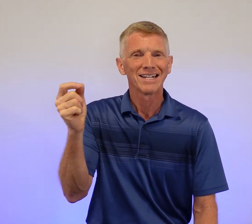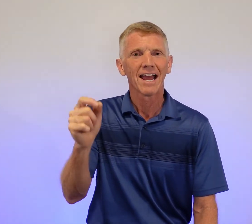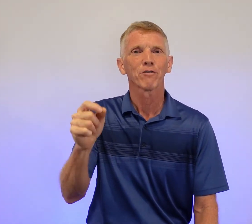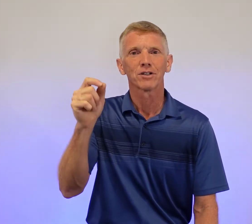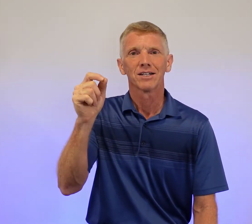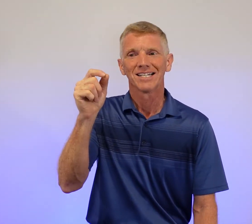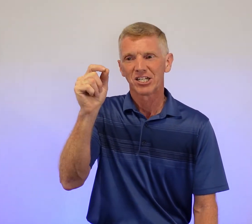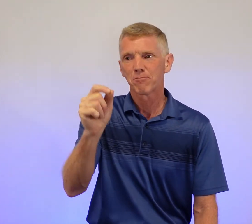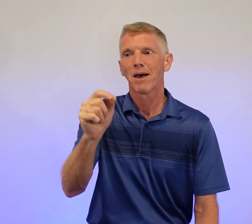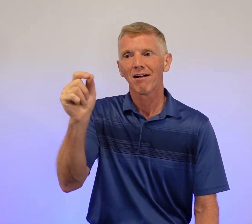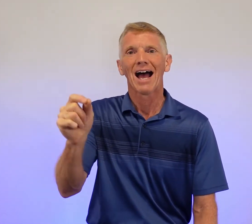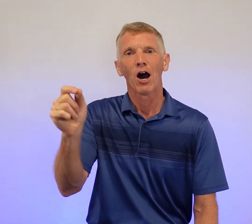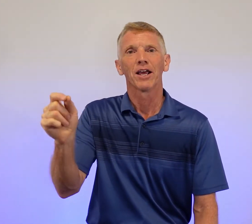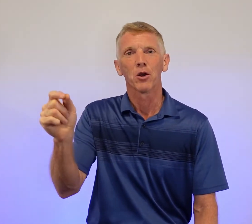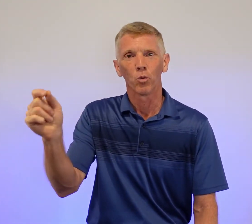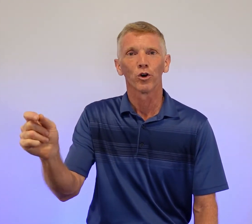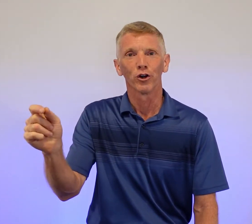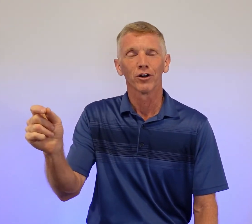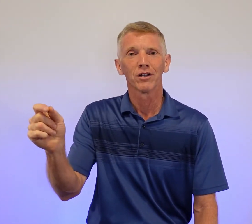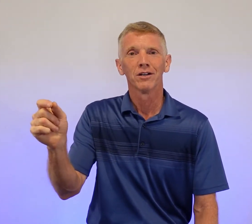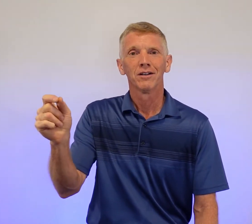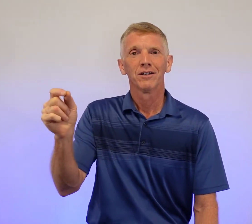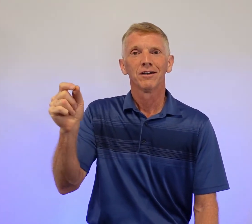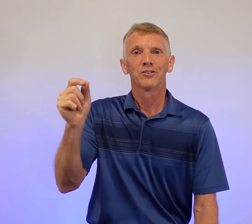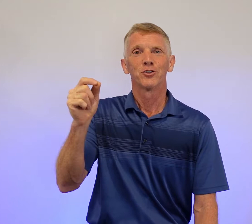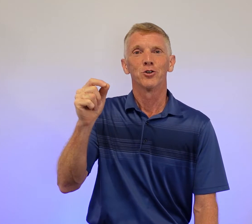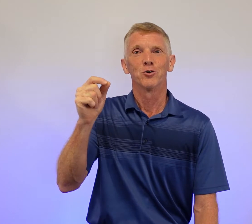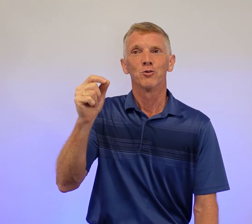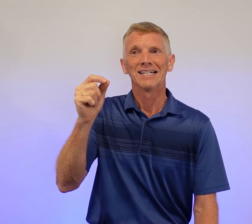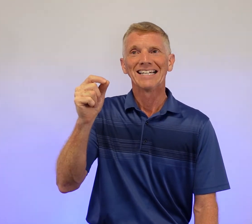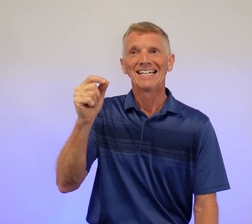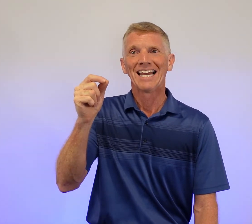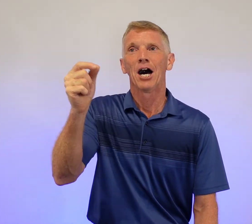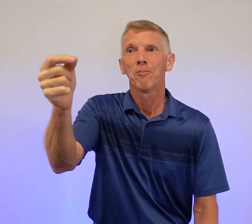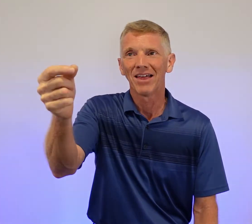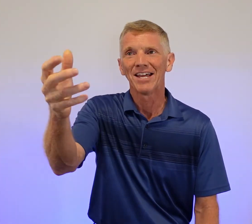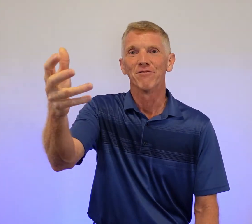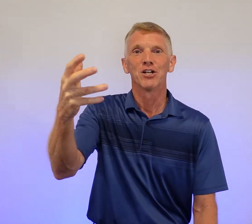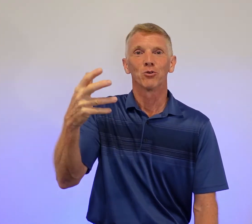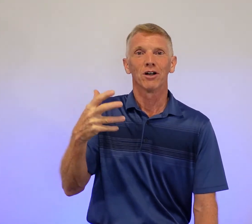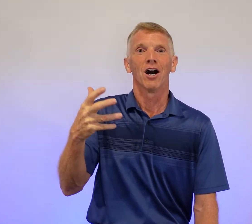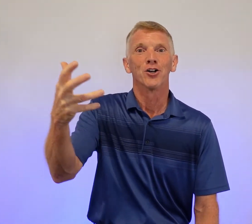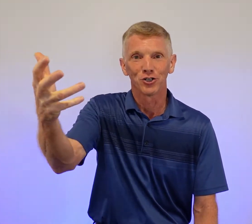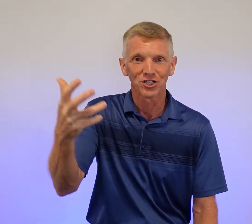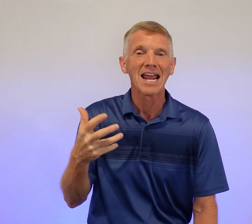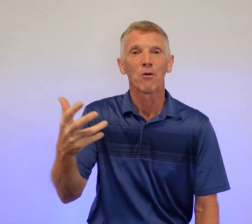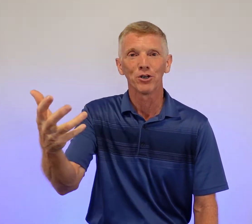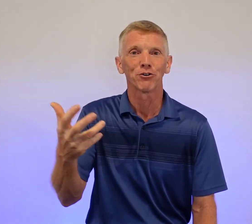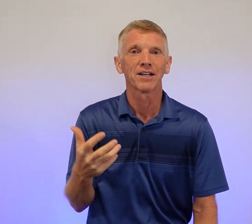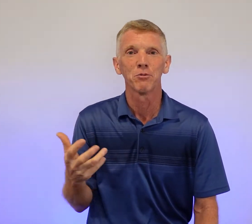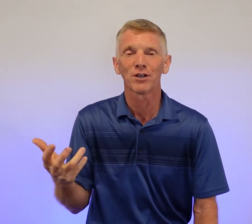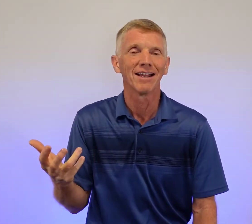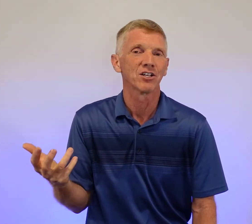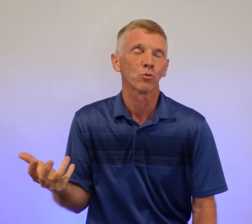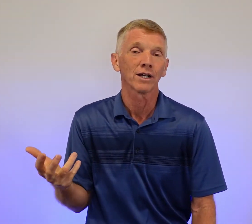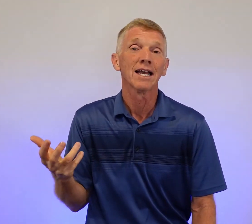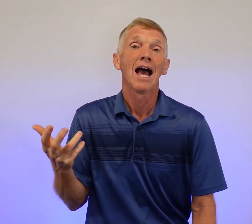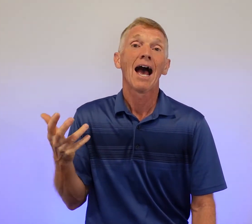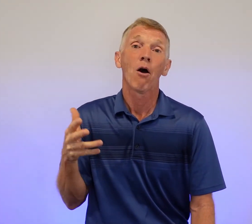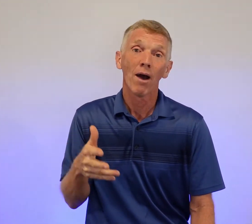never spell out a word to help that individual understand what you're trying to communicate. It doesn't work.